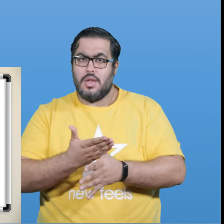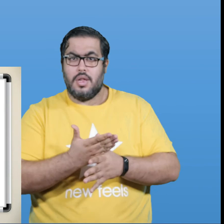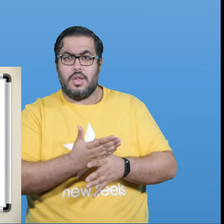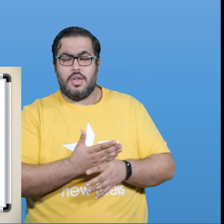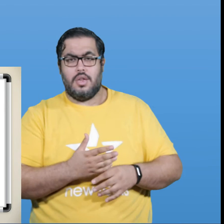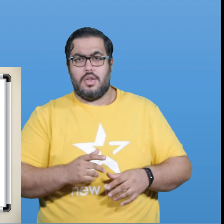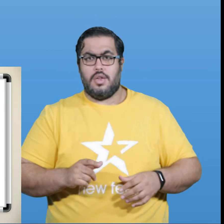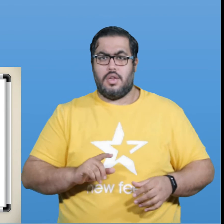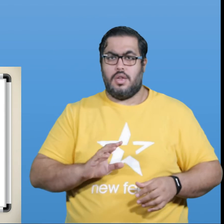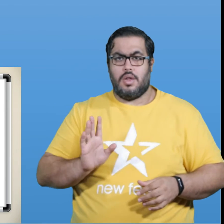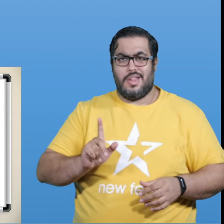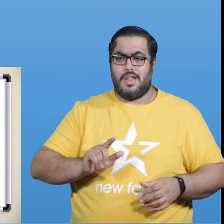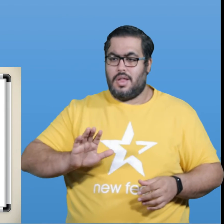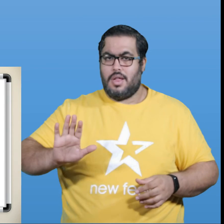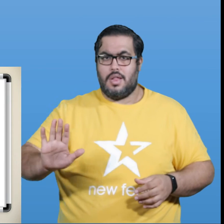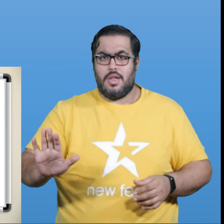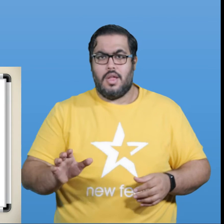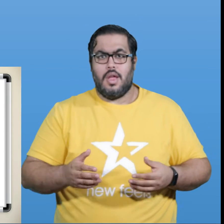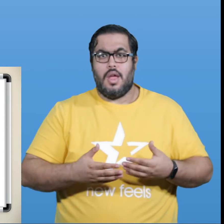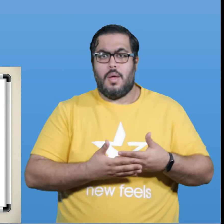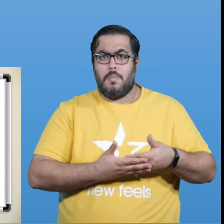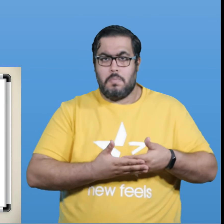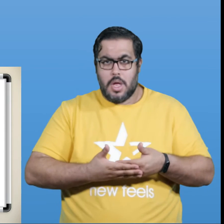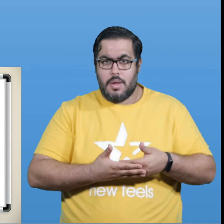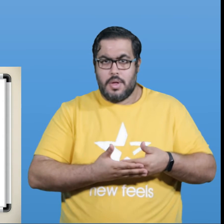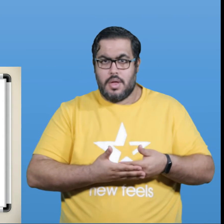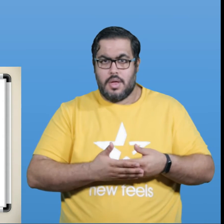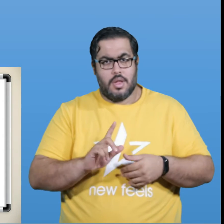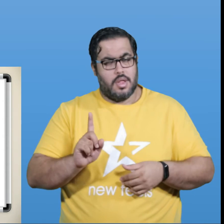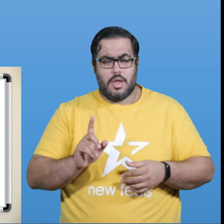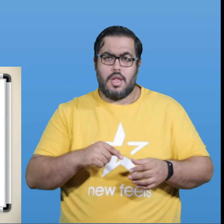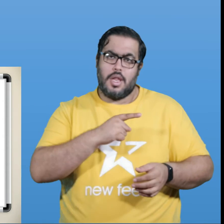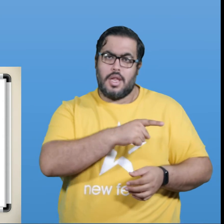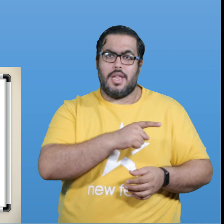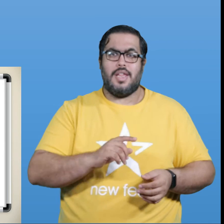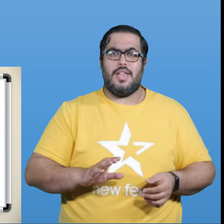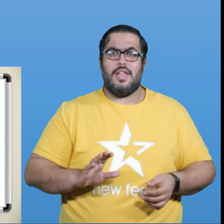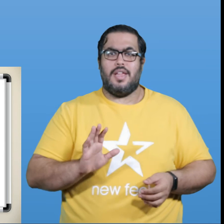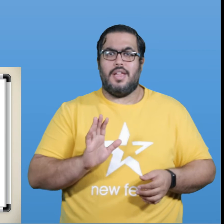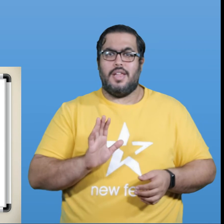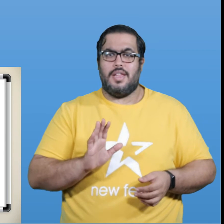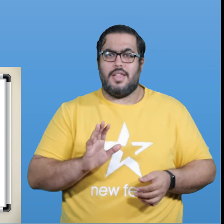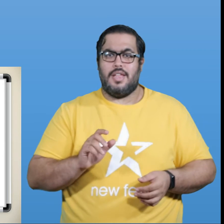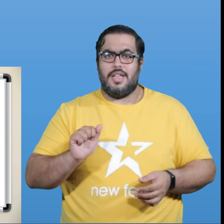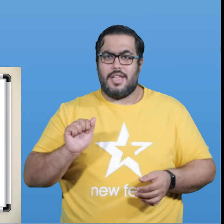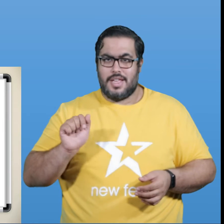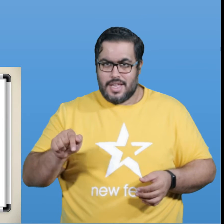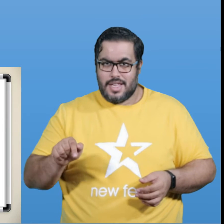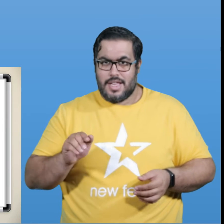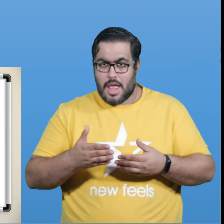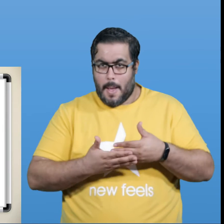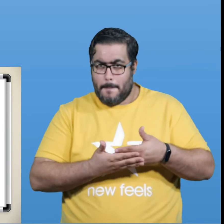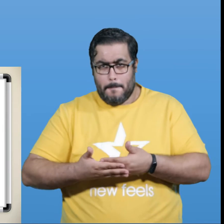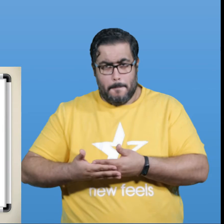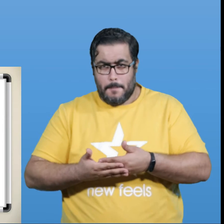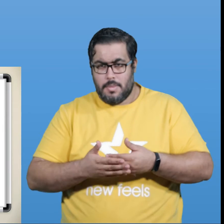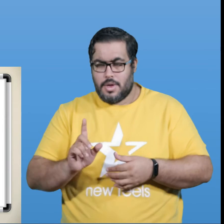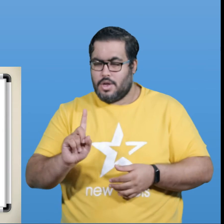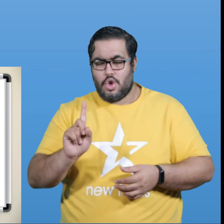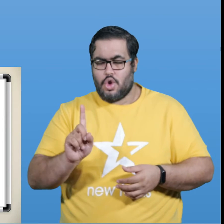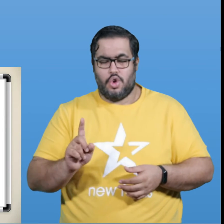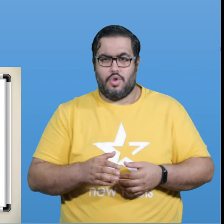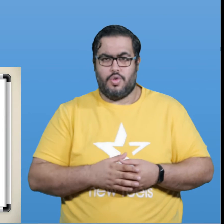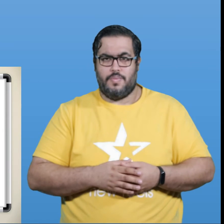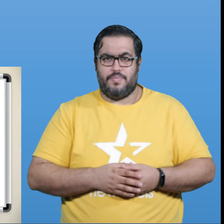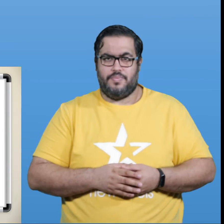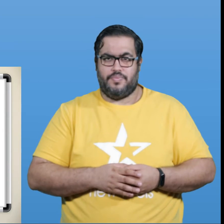parent, because it involves a baby, and he's not even born yet. So the name is misleading because it suggests that you are actually giving